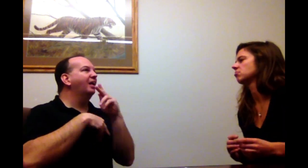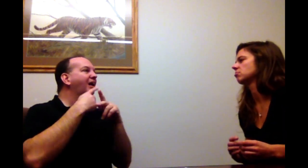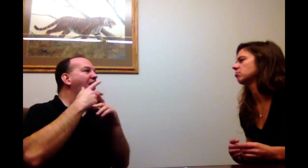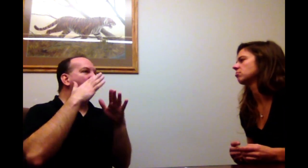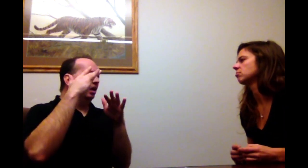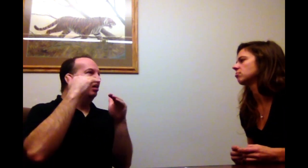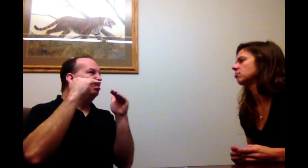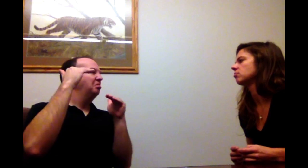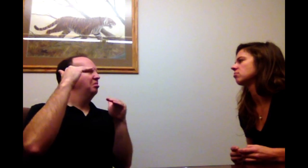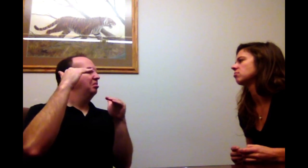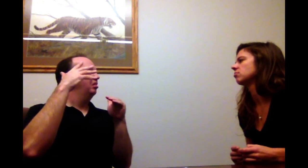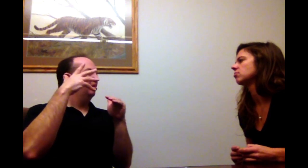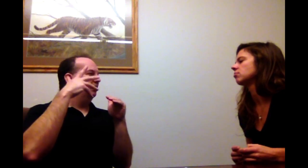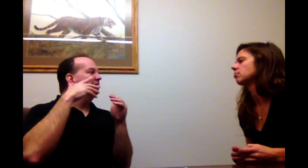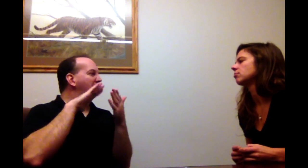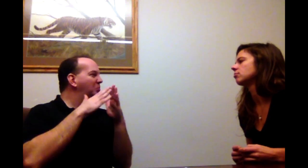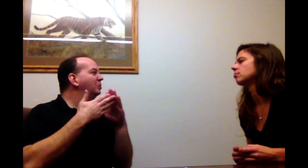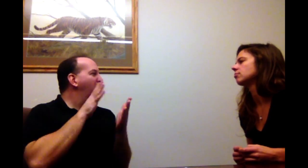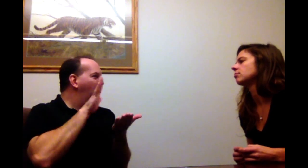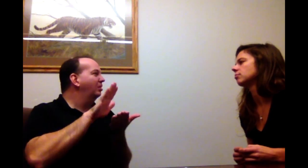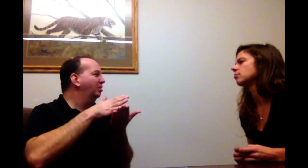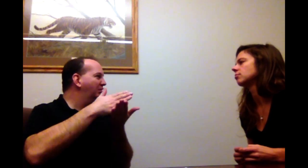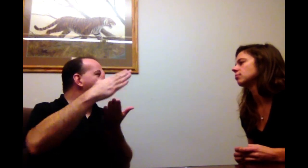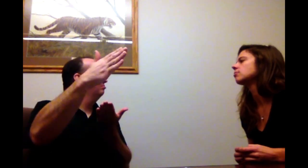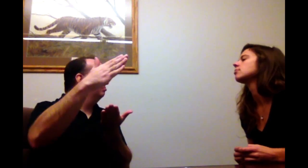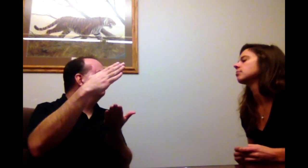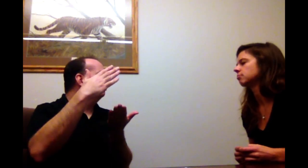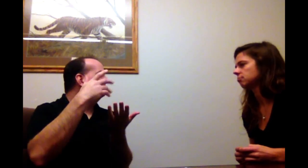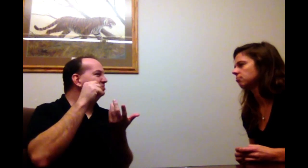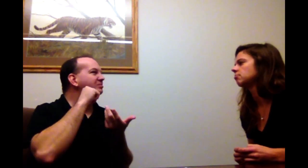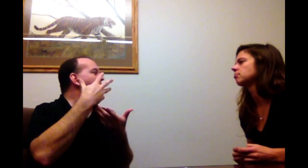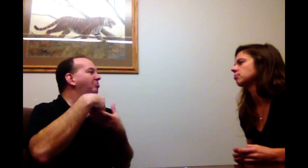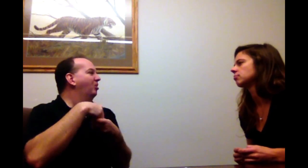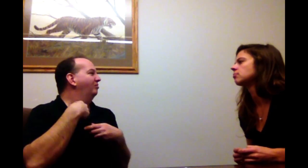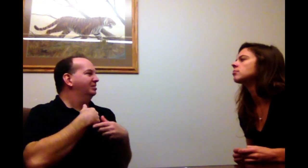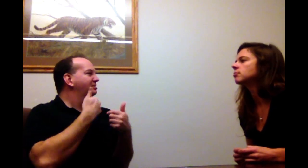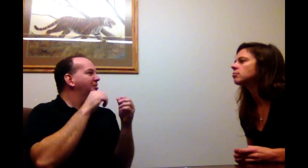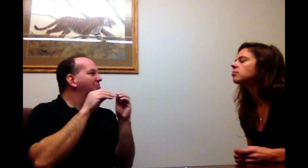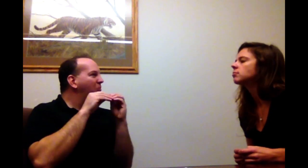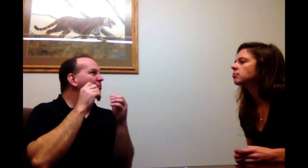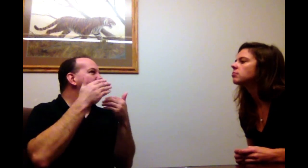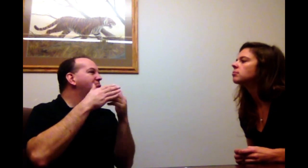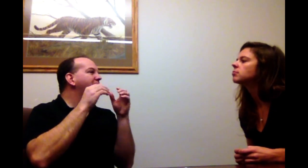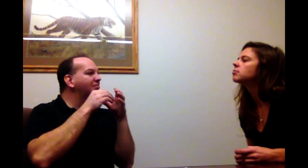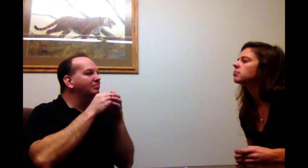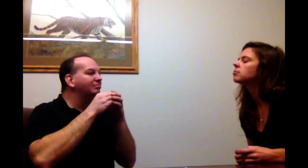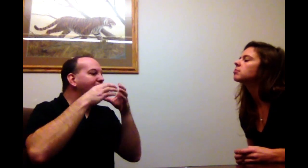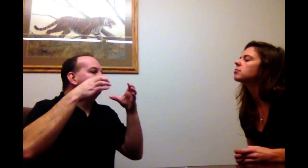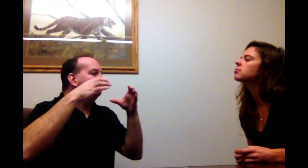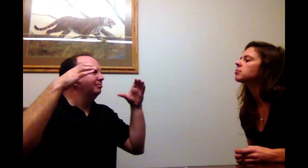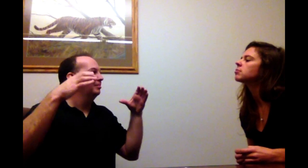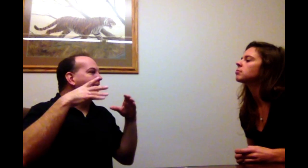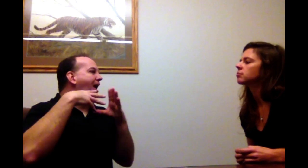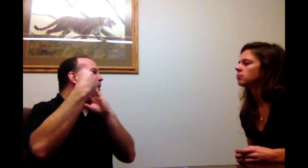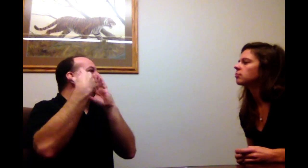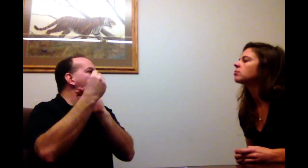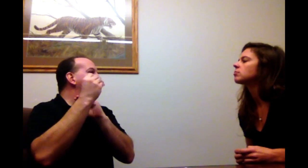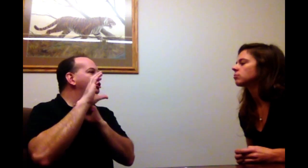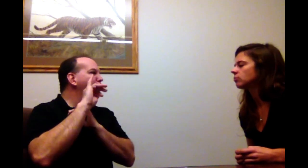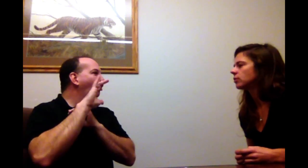will exclude them. They won't be accepted anymore. They will be moved to the outer circle of the community. I have seen it